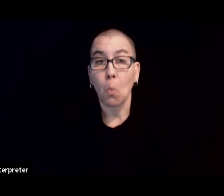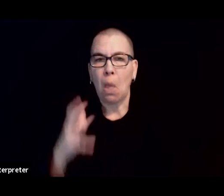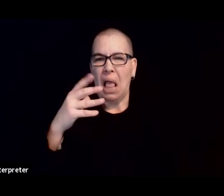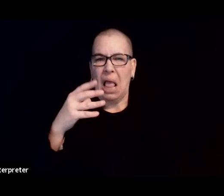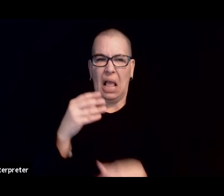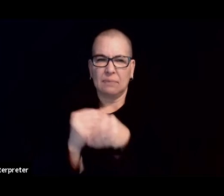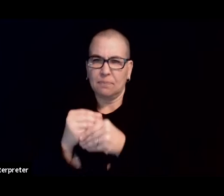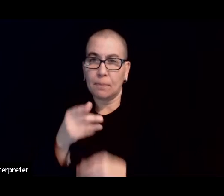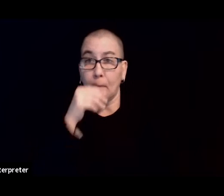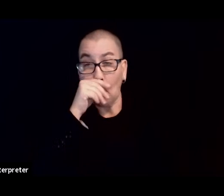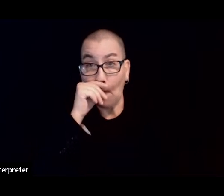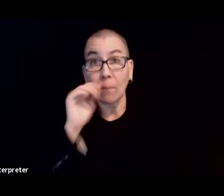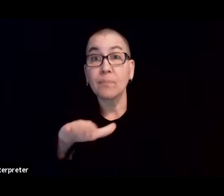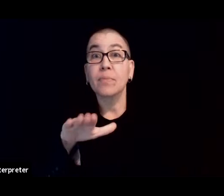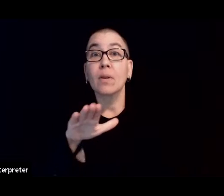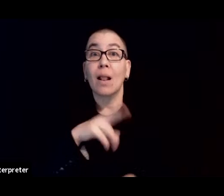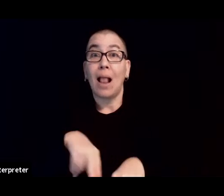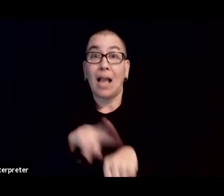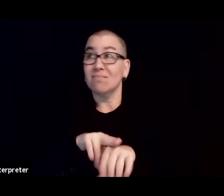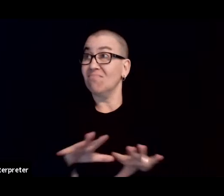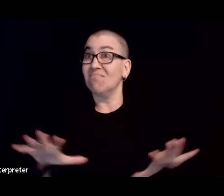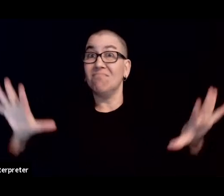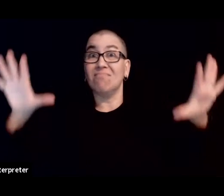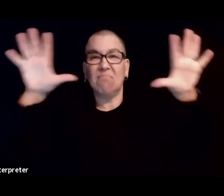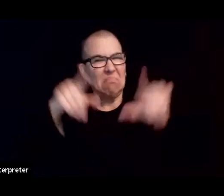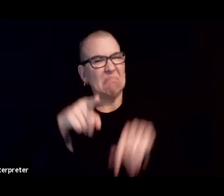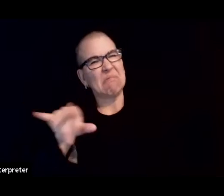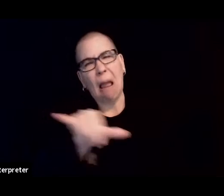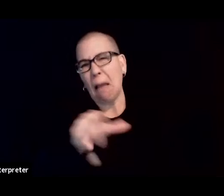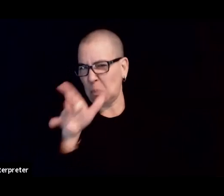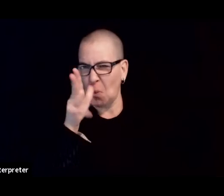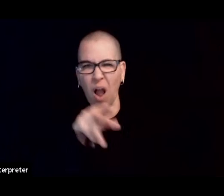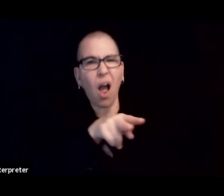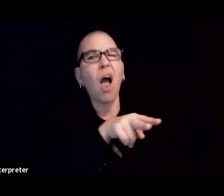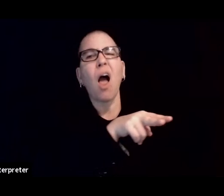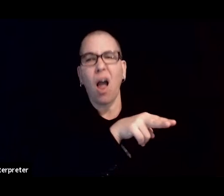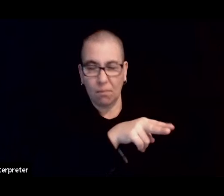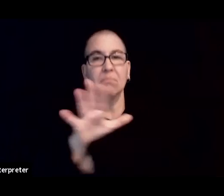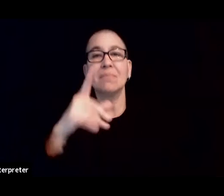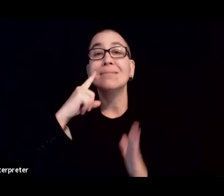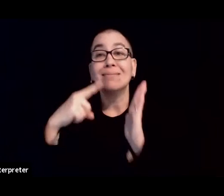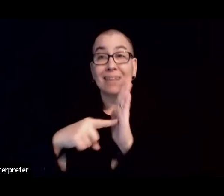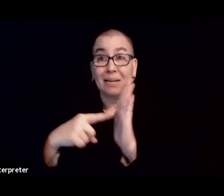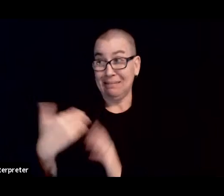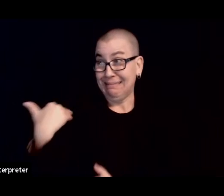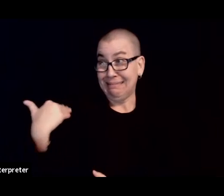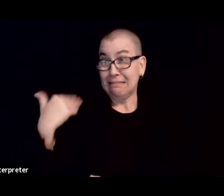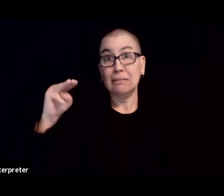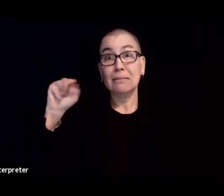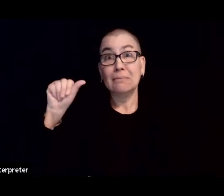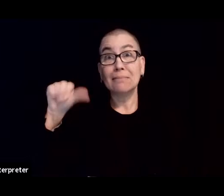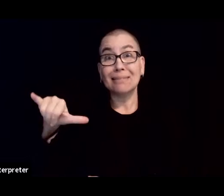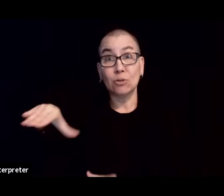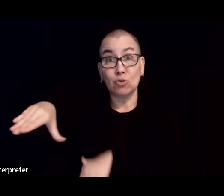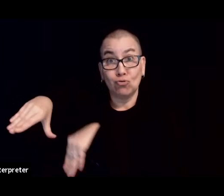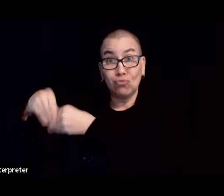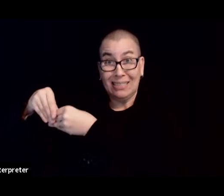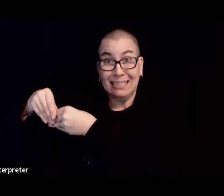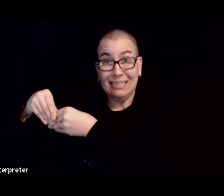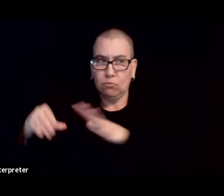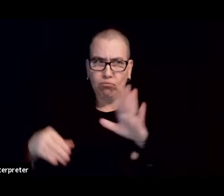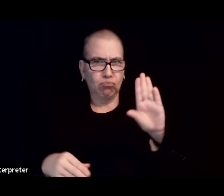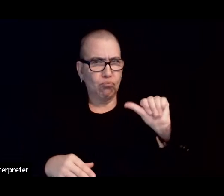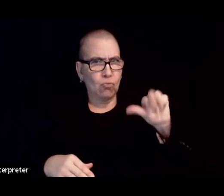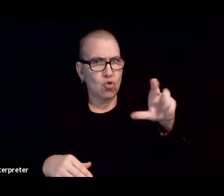as well. So again, the wedding in Maine, not a bar and restaurant, but the same type of thing. And, the follow-up